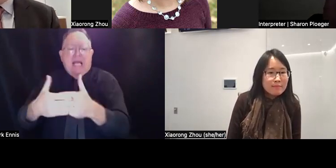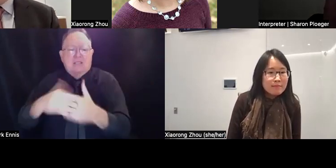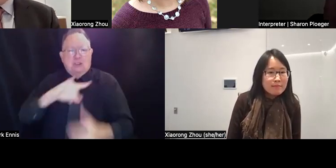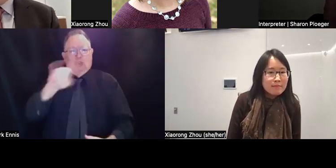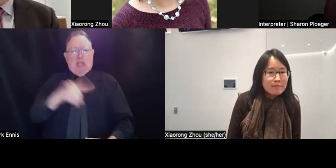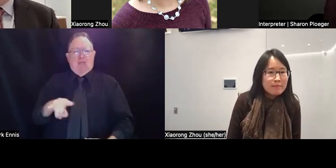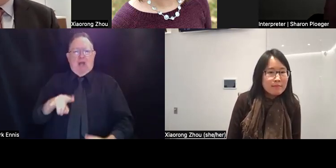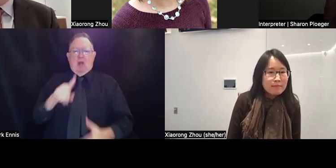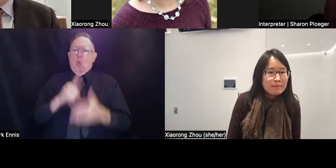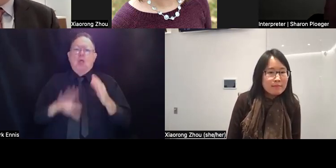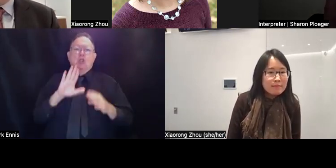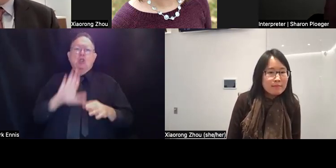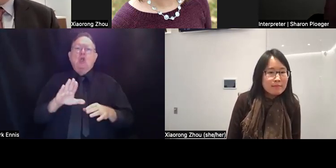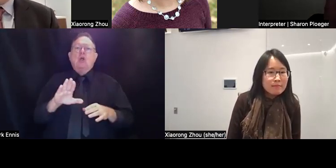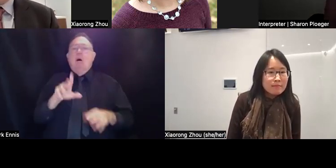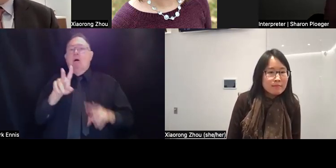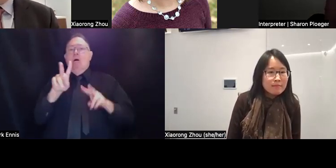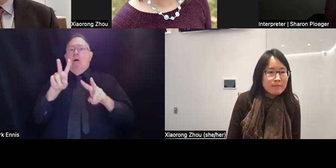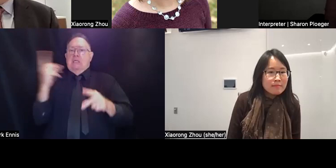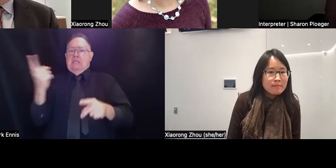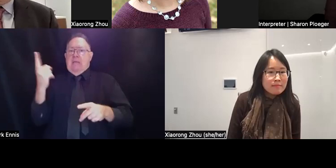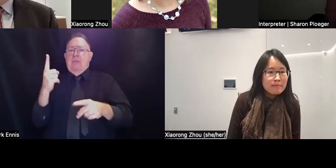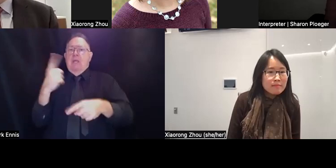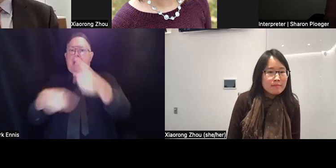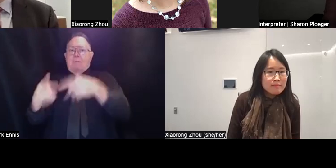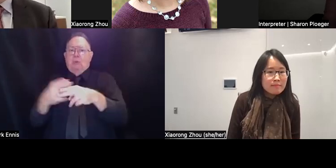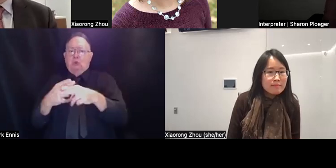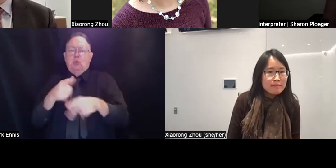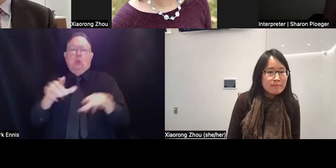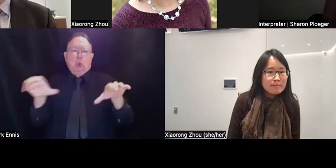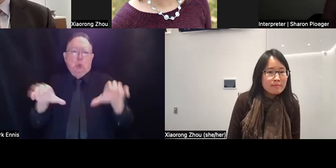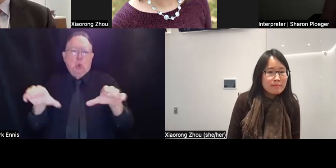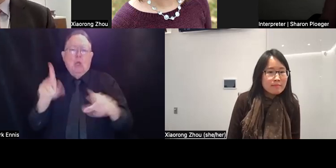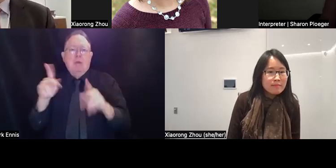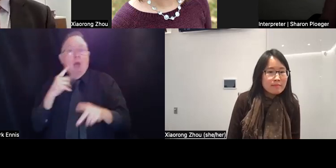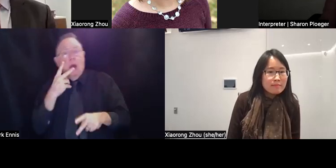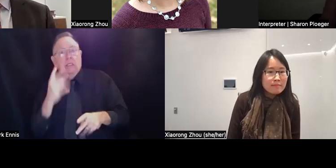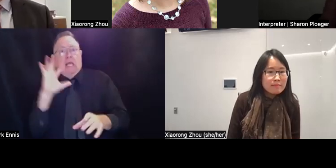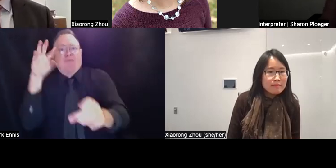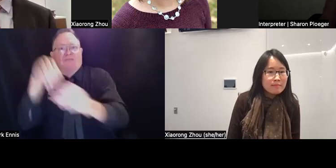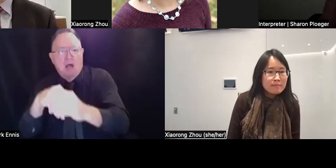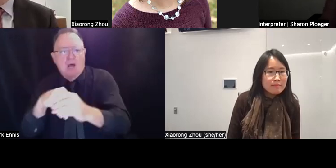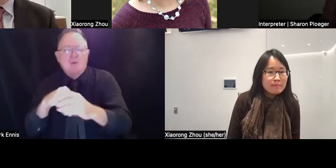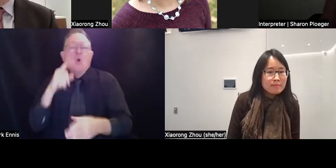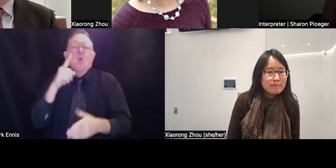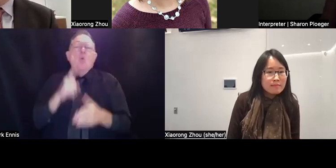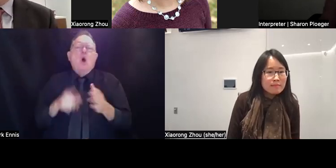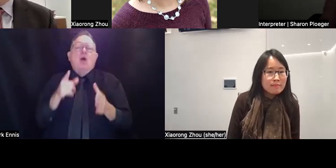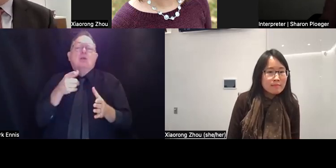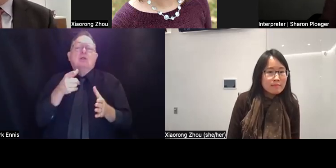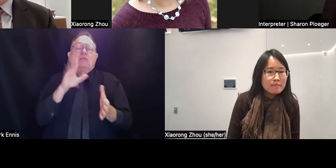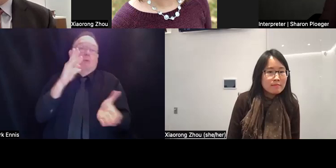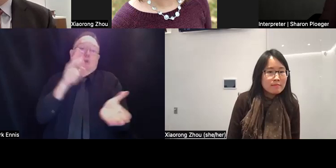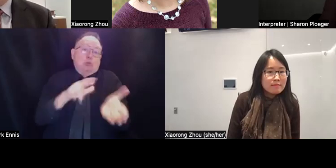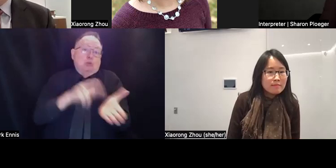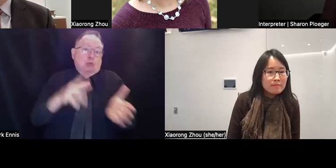an opportunity you have coming up that you're excited about? What's something that people could engage in? What's something in your research you're really